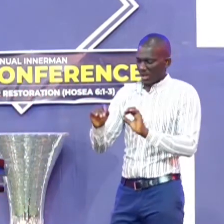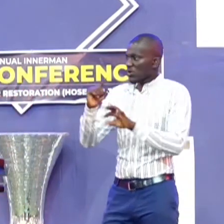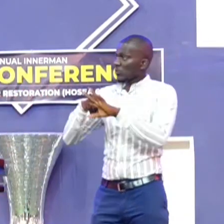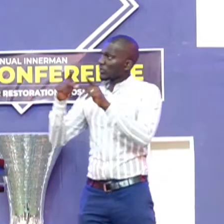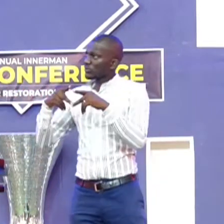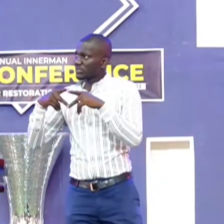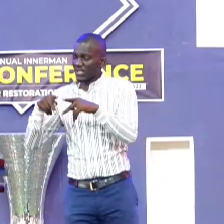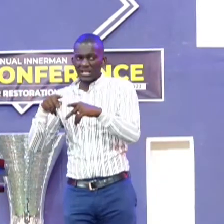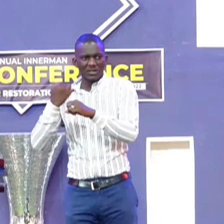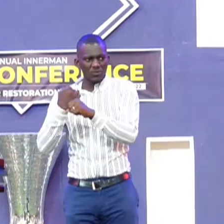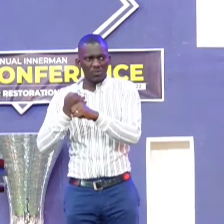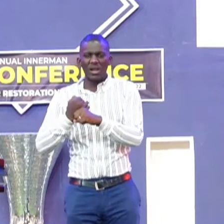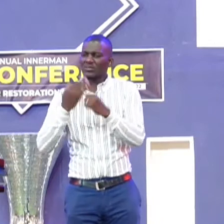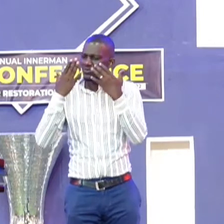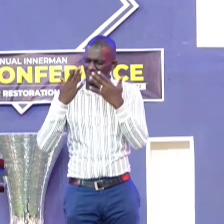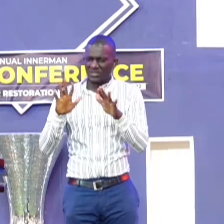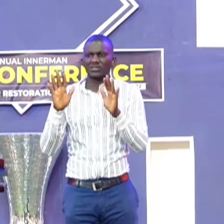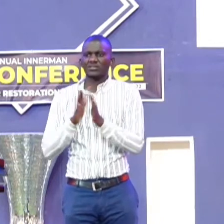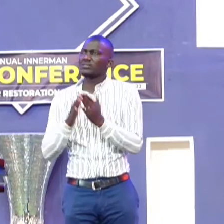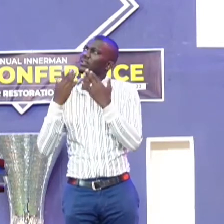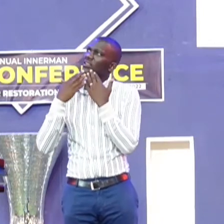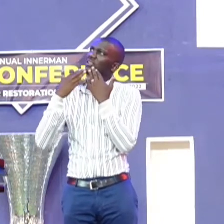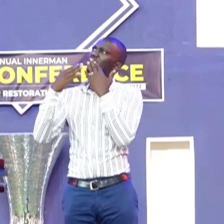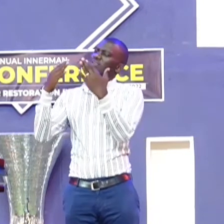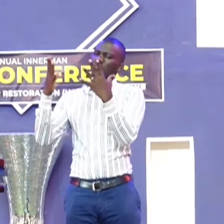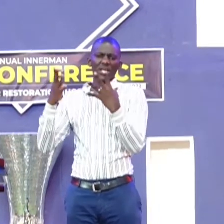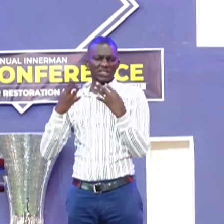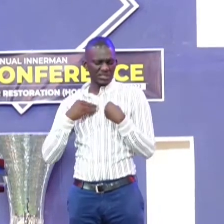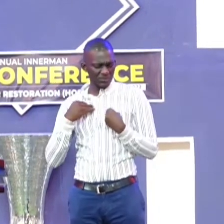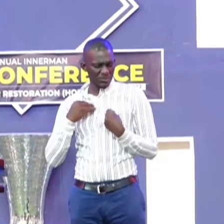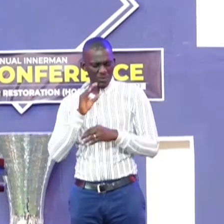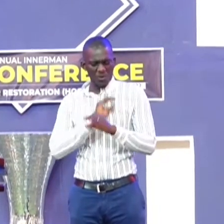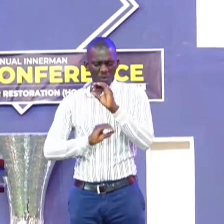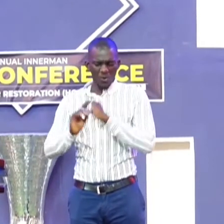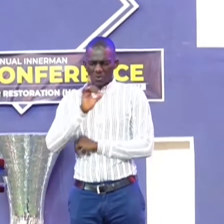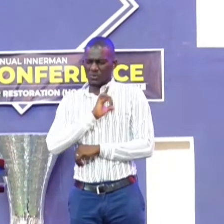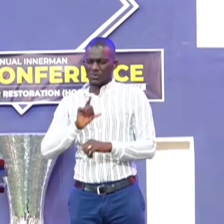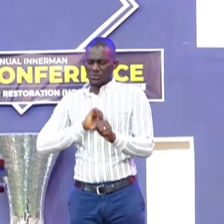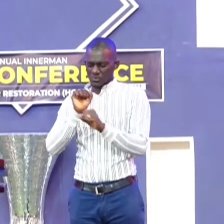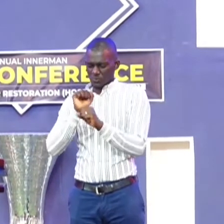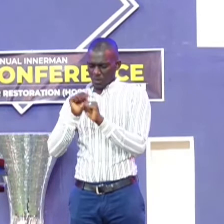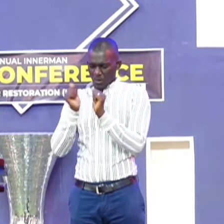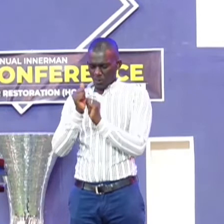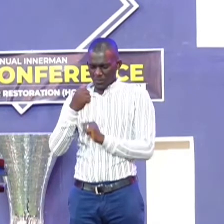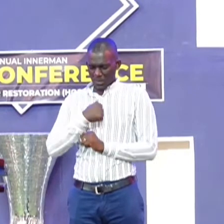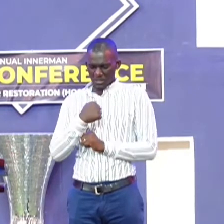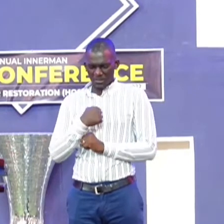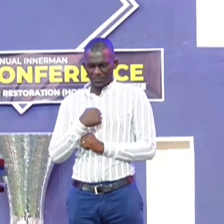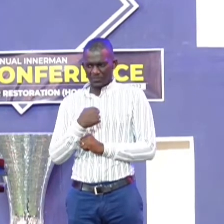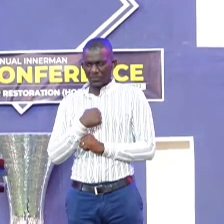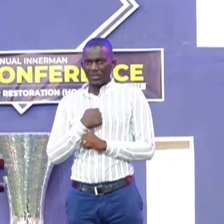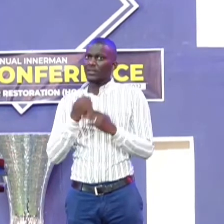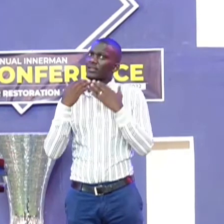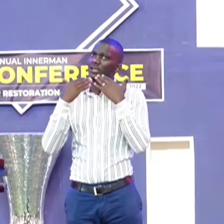err. When you begin a work, you complete. Thank you for permitting it, Lord, that you may walk with